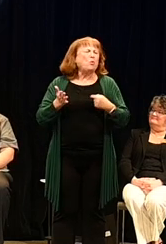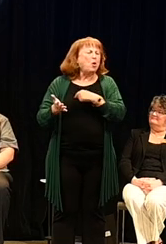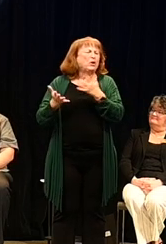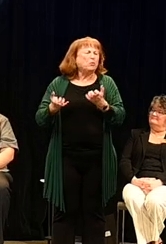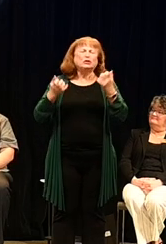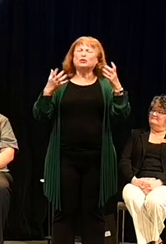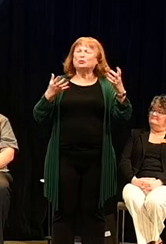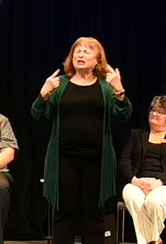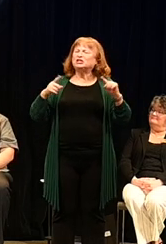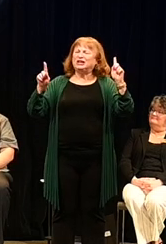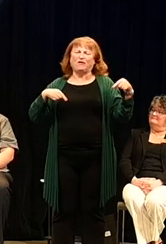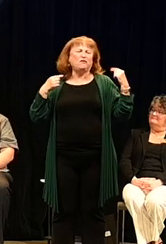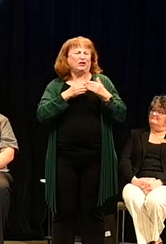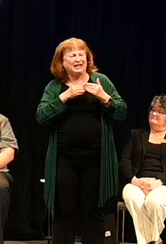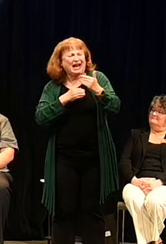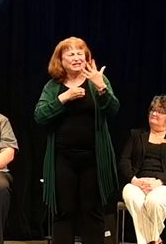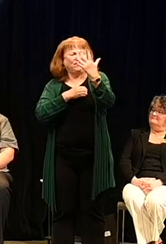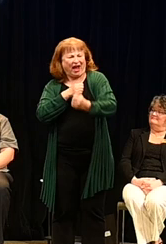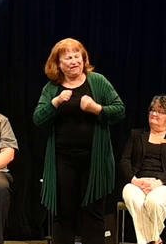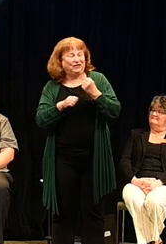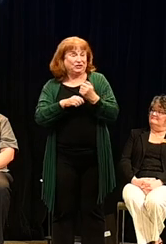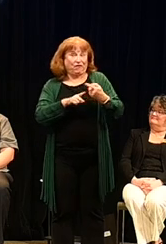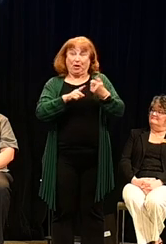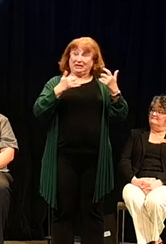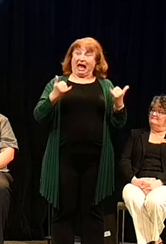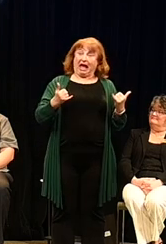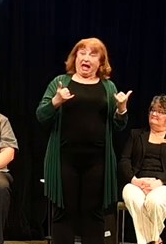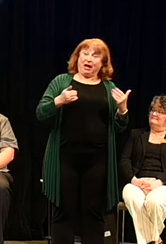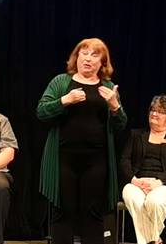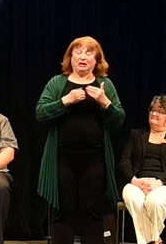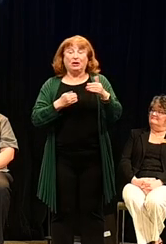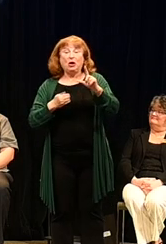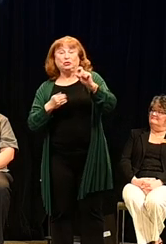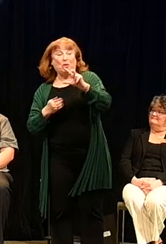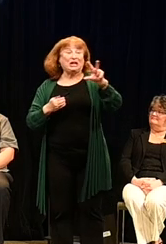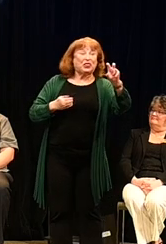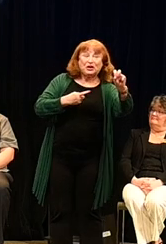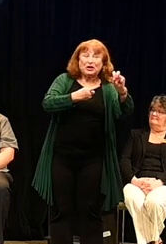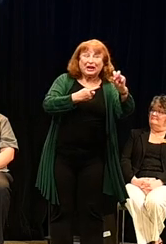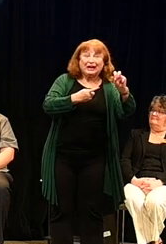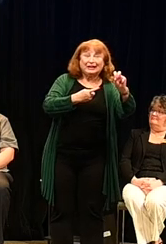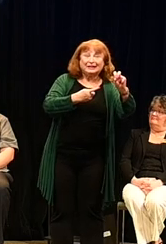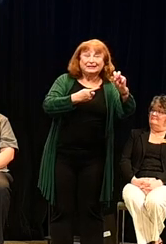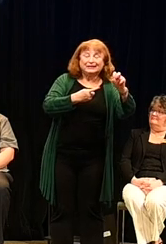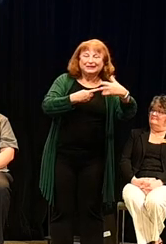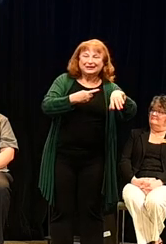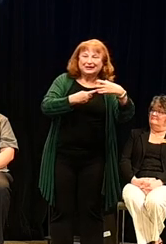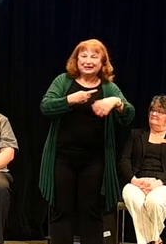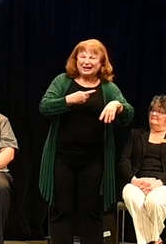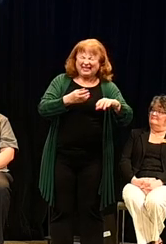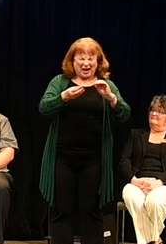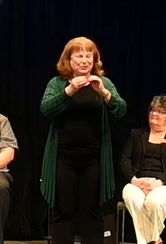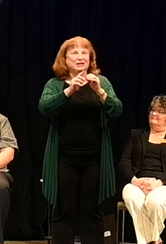want to achieve over the next 5 years, between now and 2030. That was